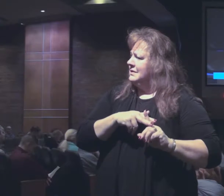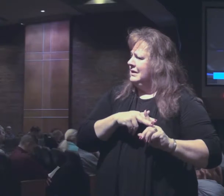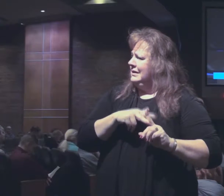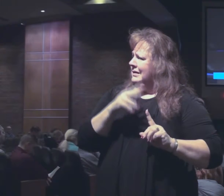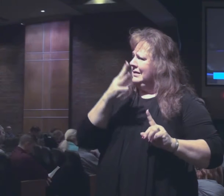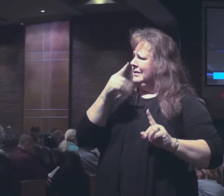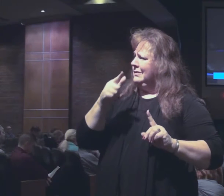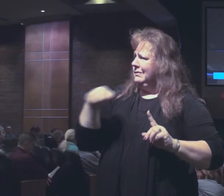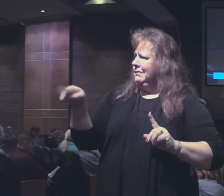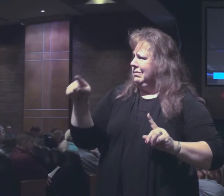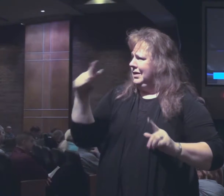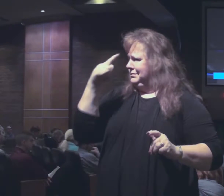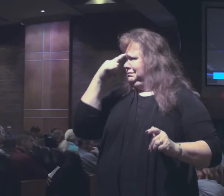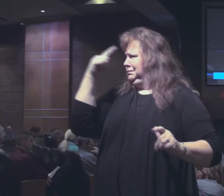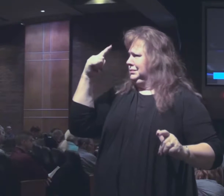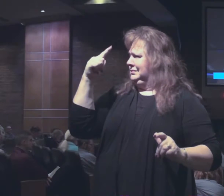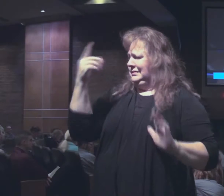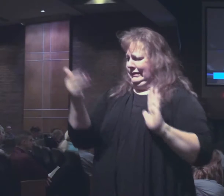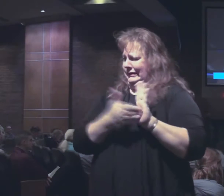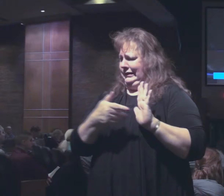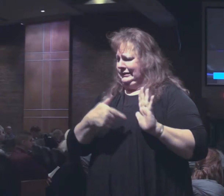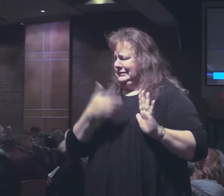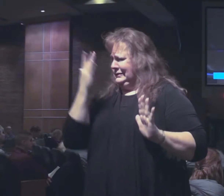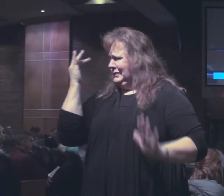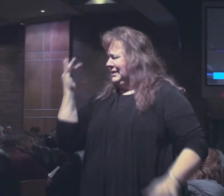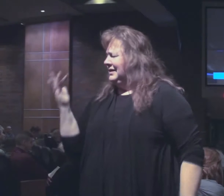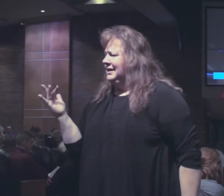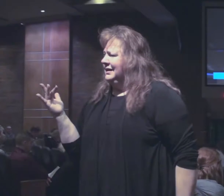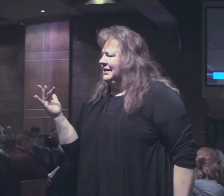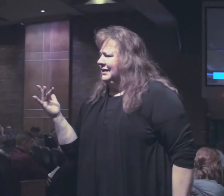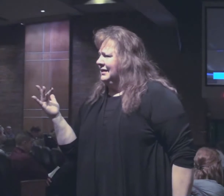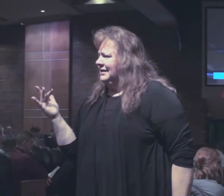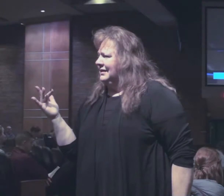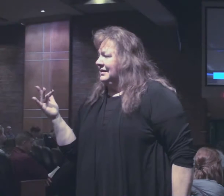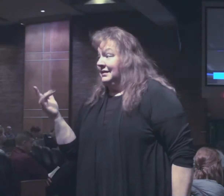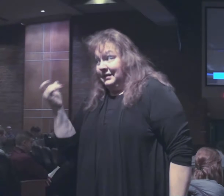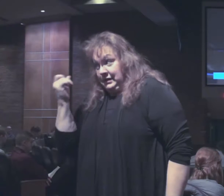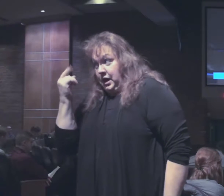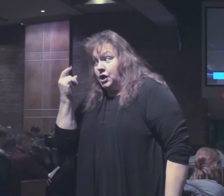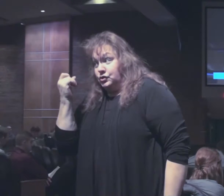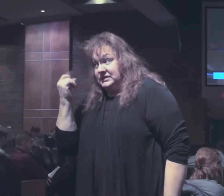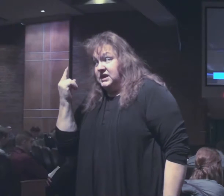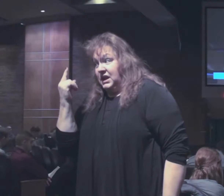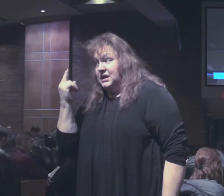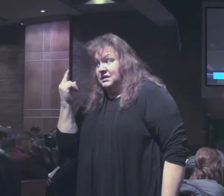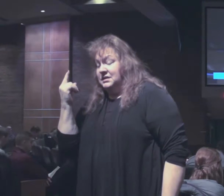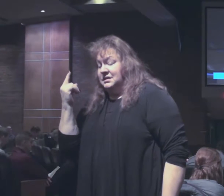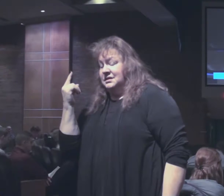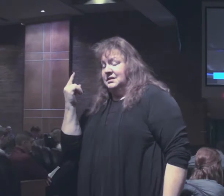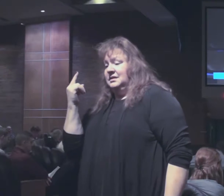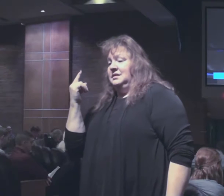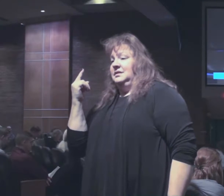Why would they arrogantly speak against David? You understand